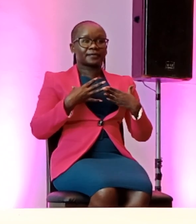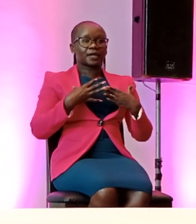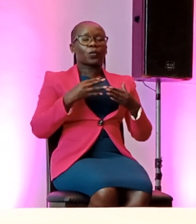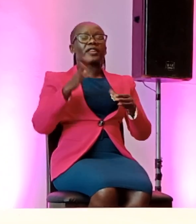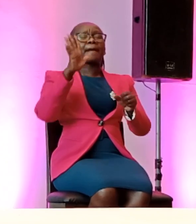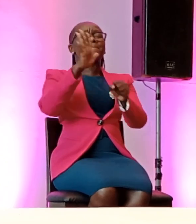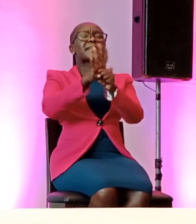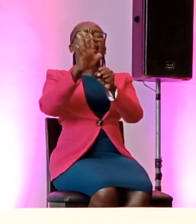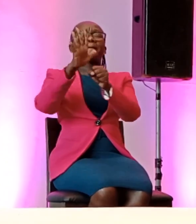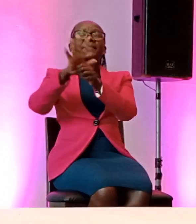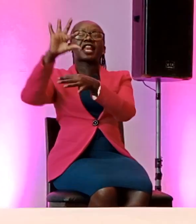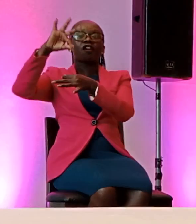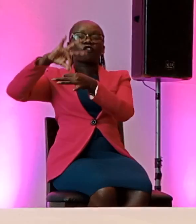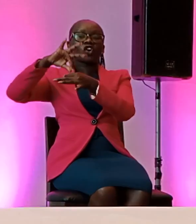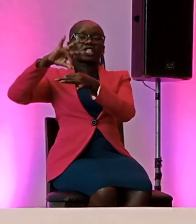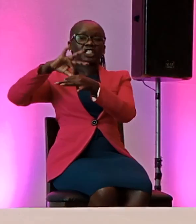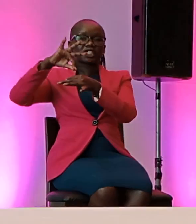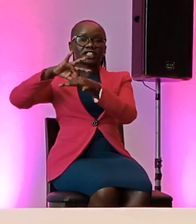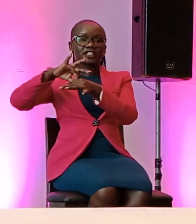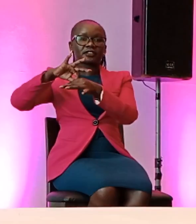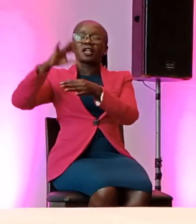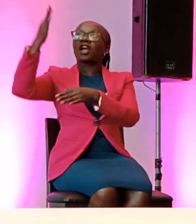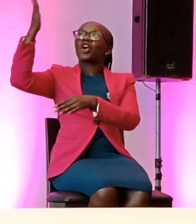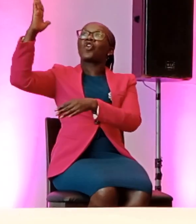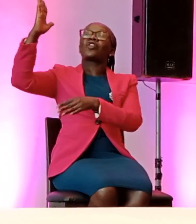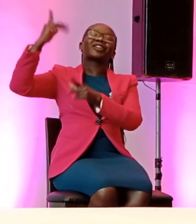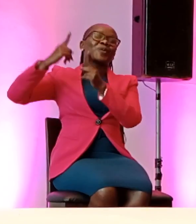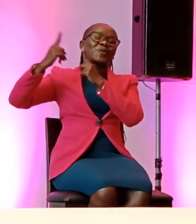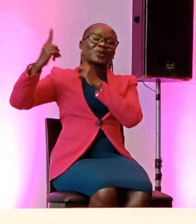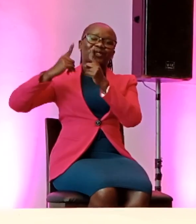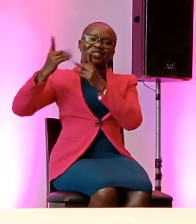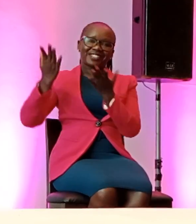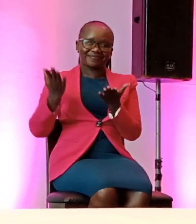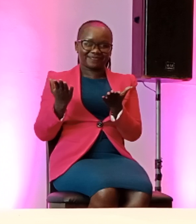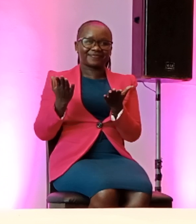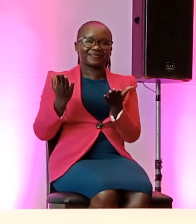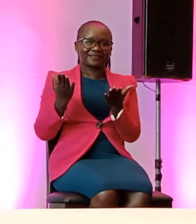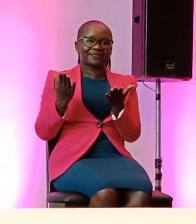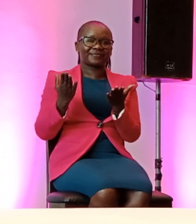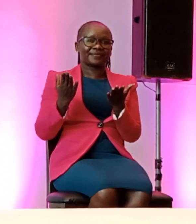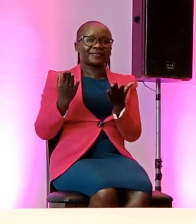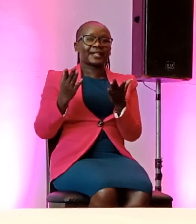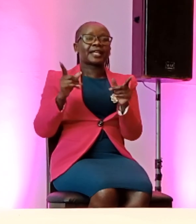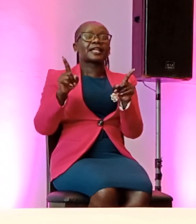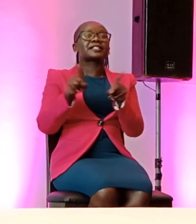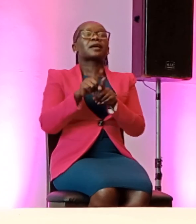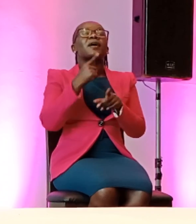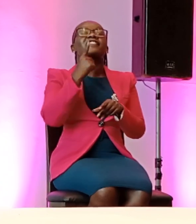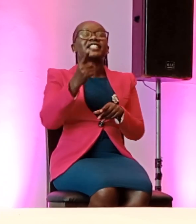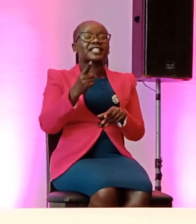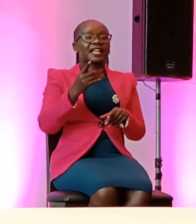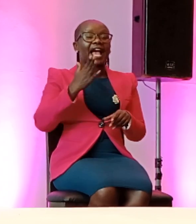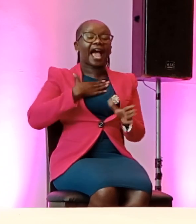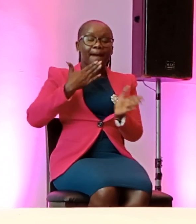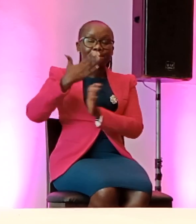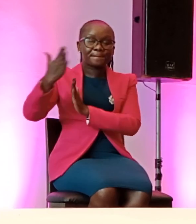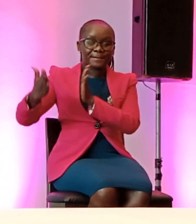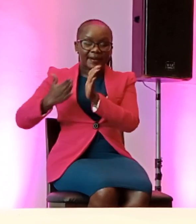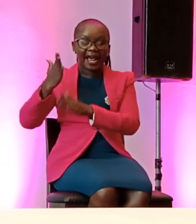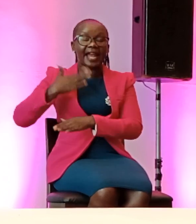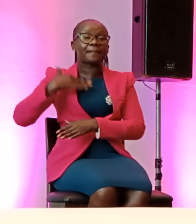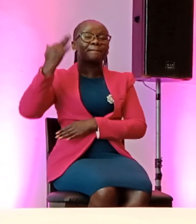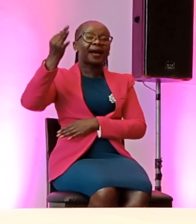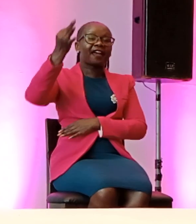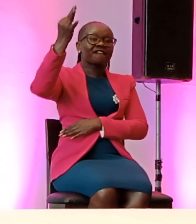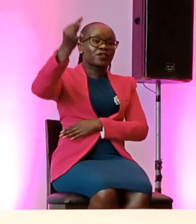so many votes. God was talking. Like I've said, I designed where I was